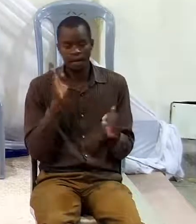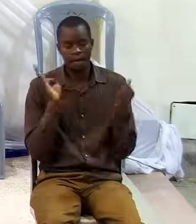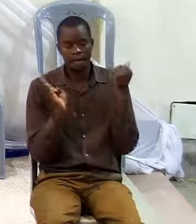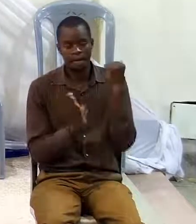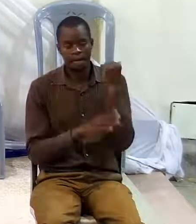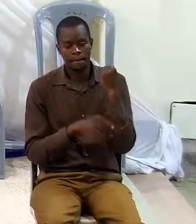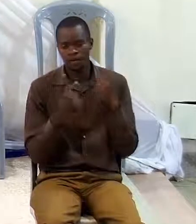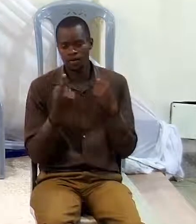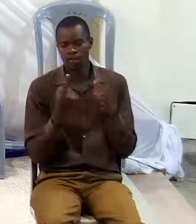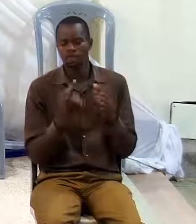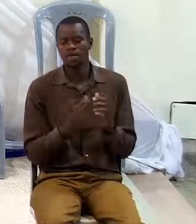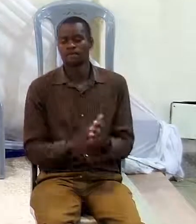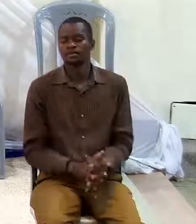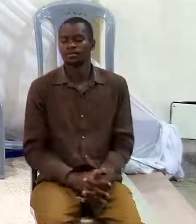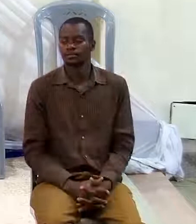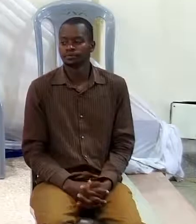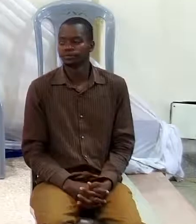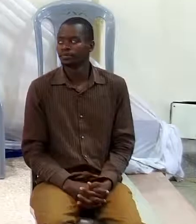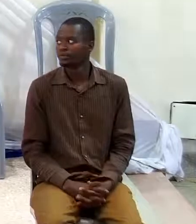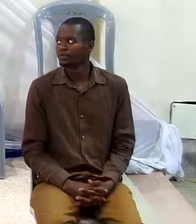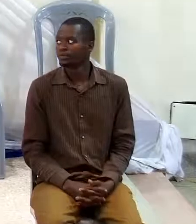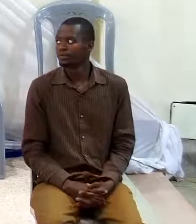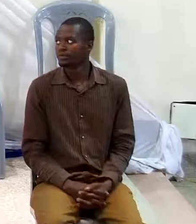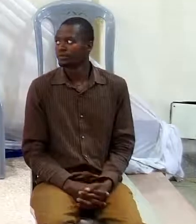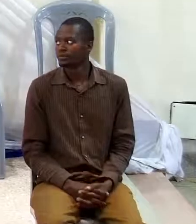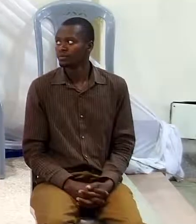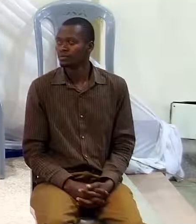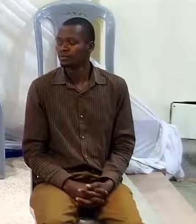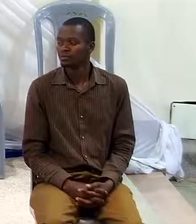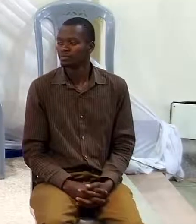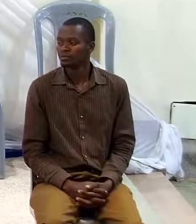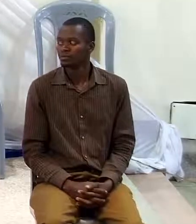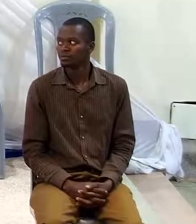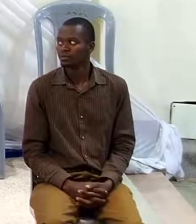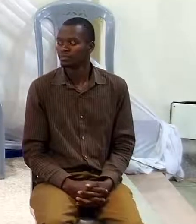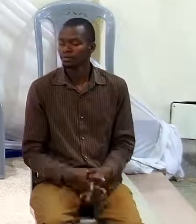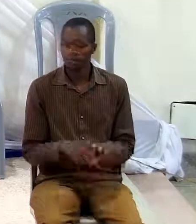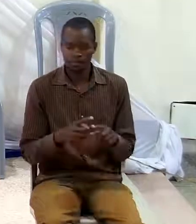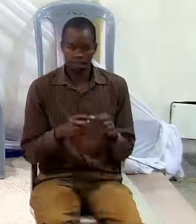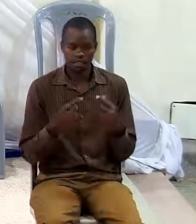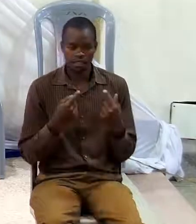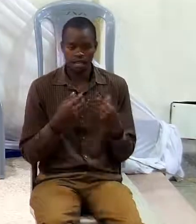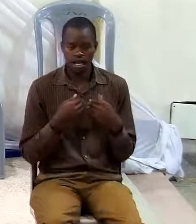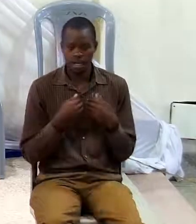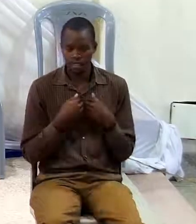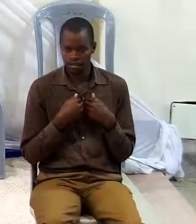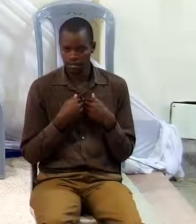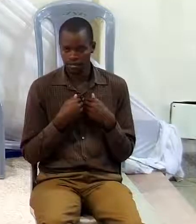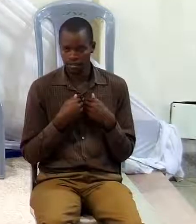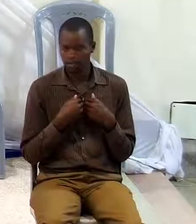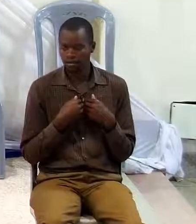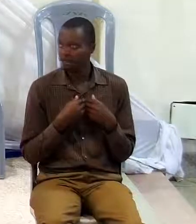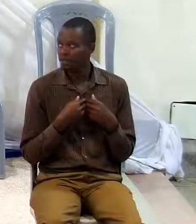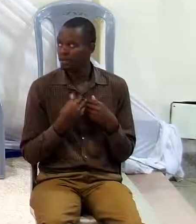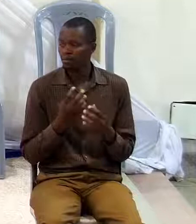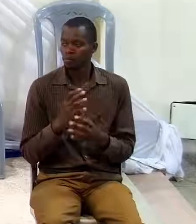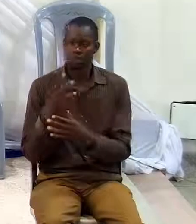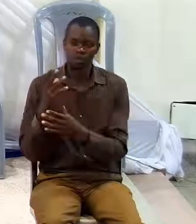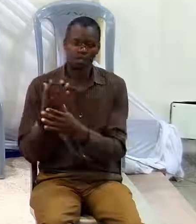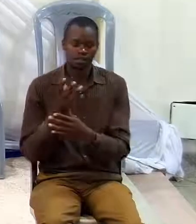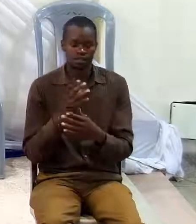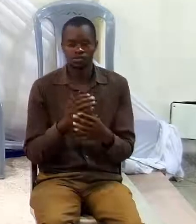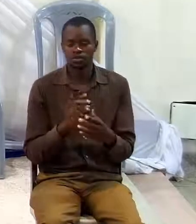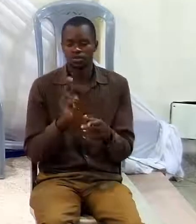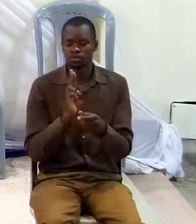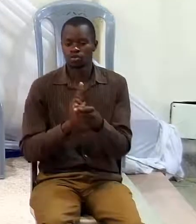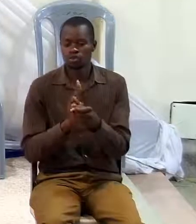not cholesterol-free, but it has some components of bad fat. Amen.